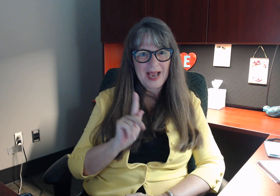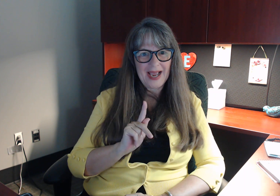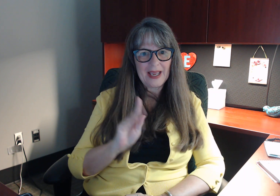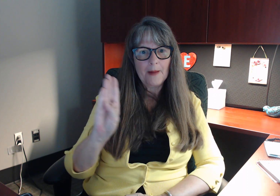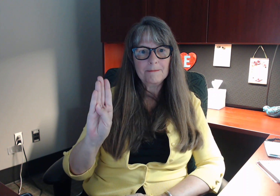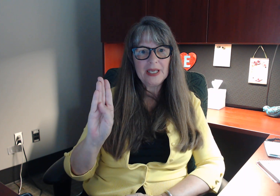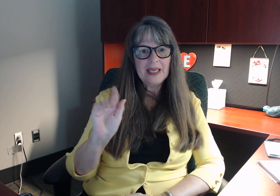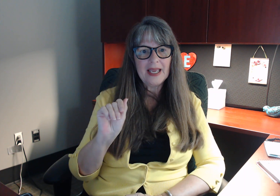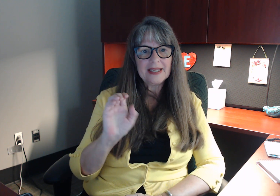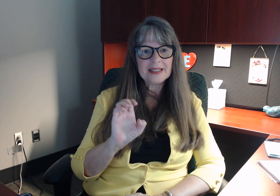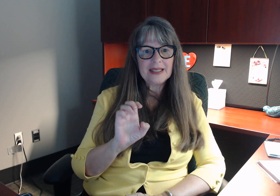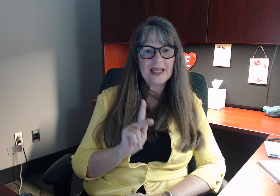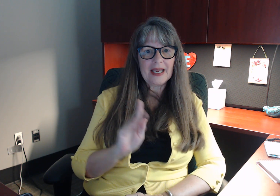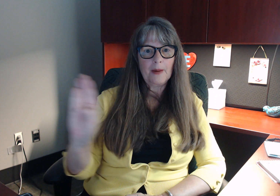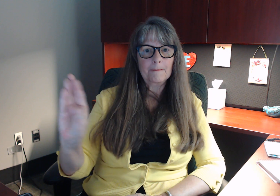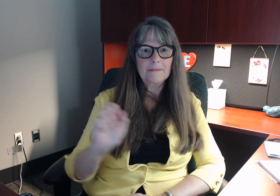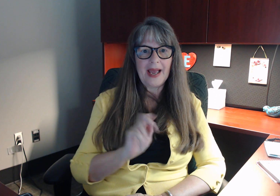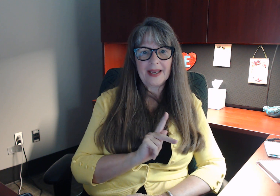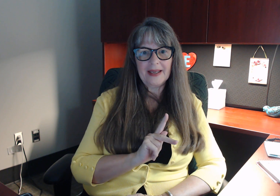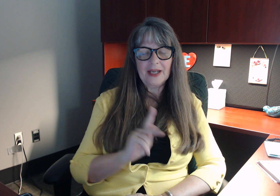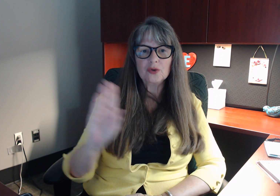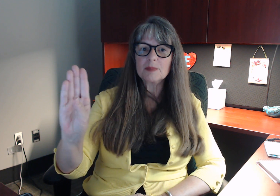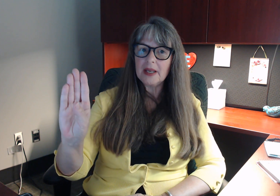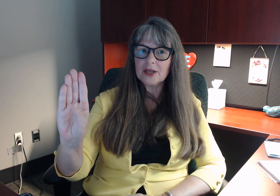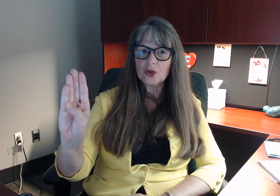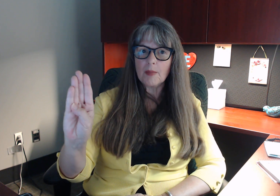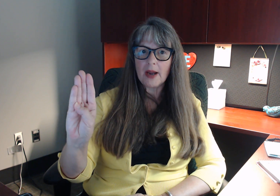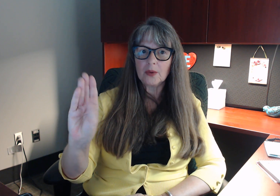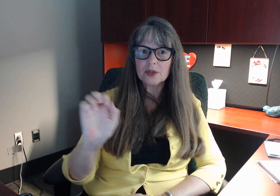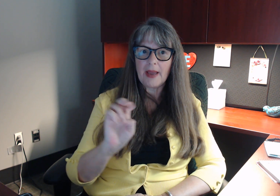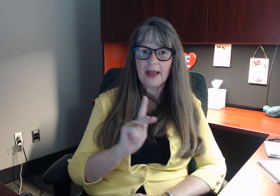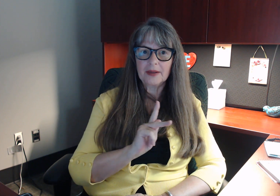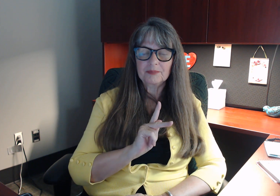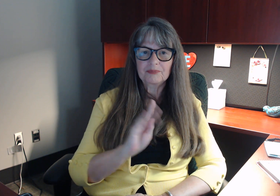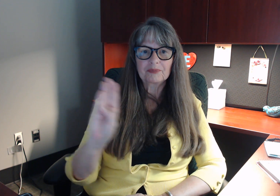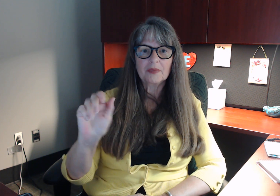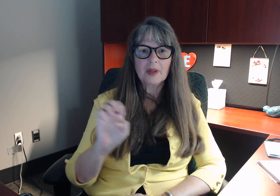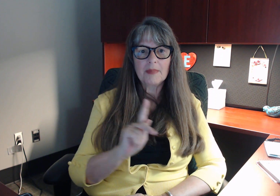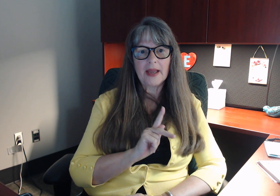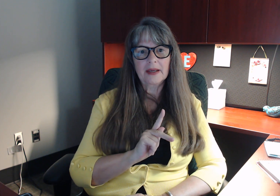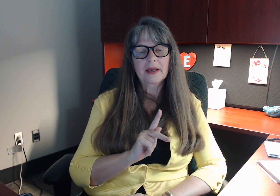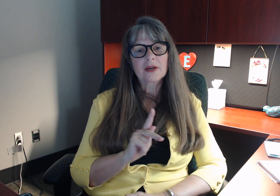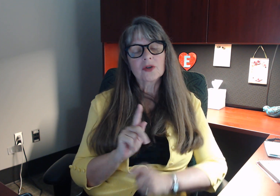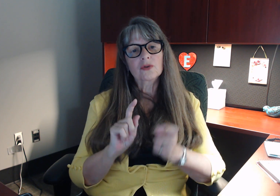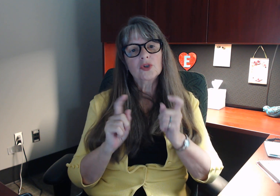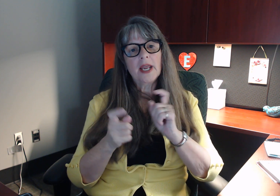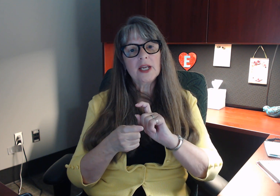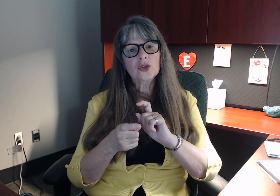back. B-A-C-K, back. And you spell it as you go backwards, back. So you change